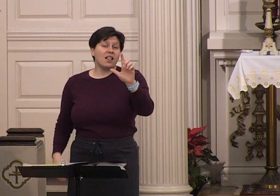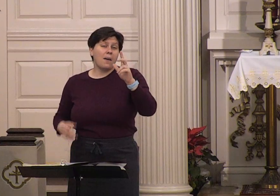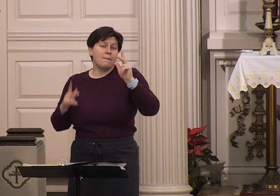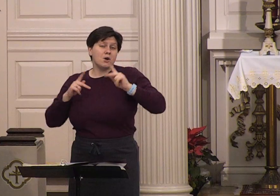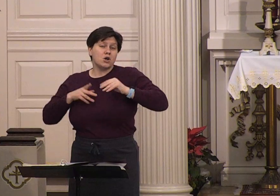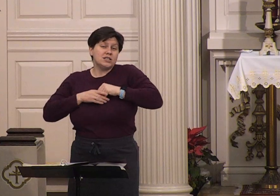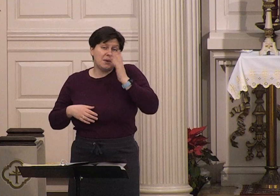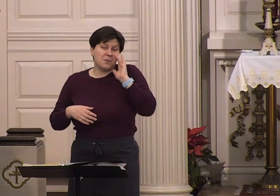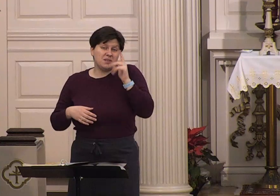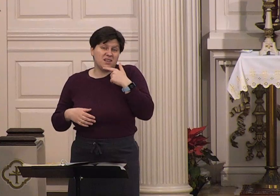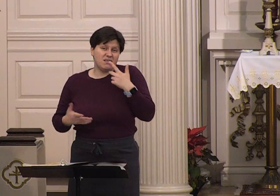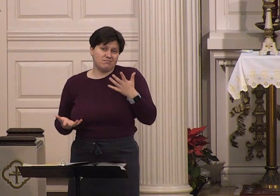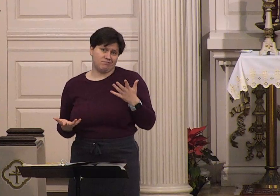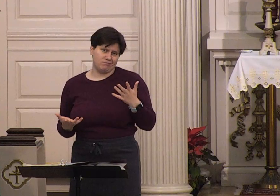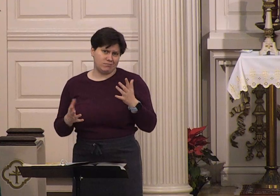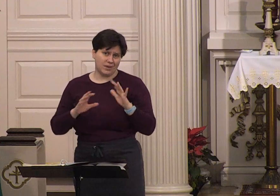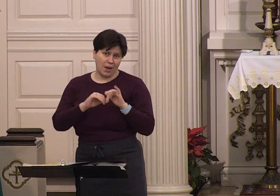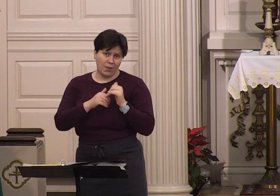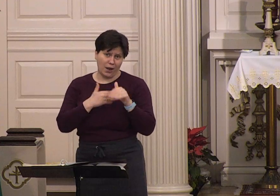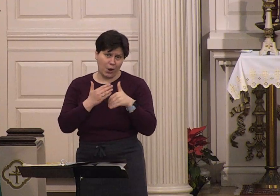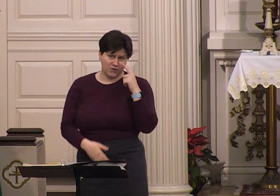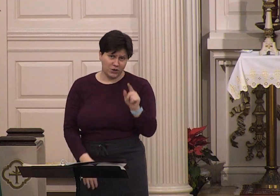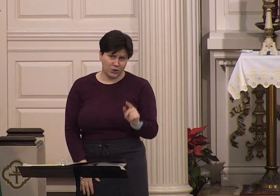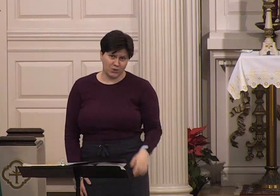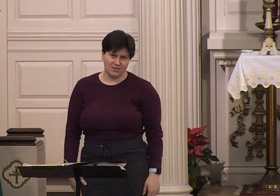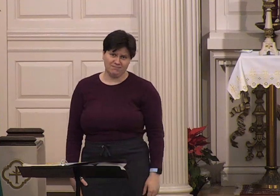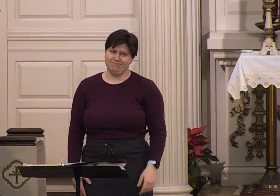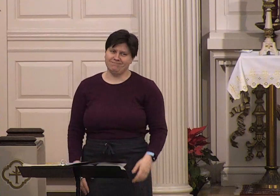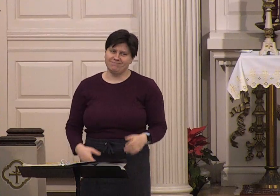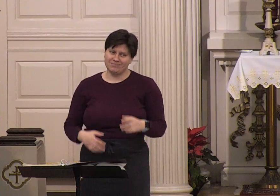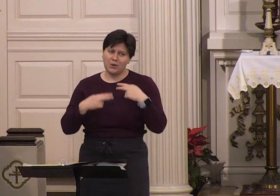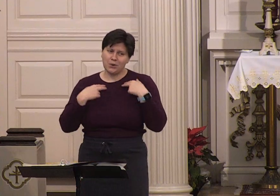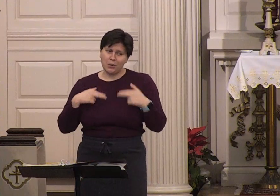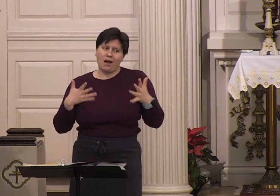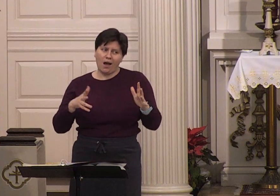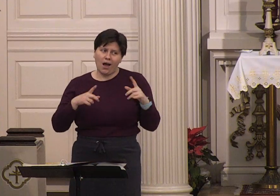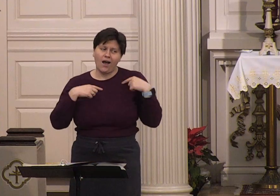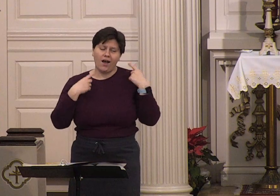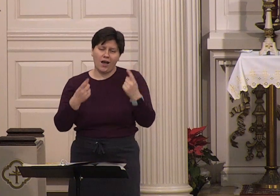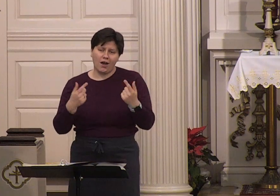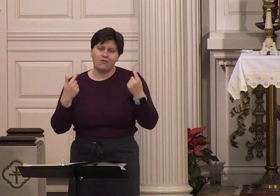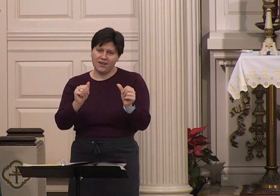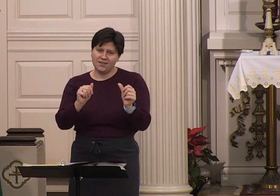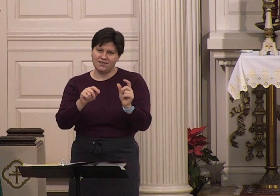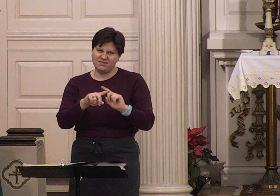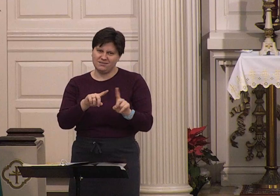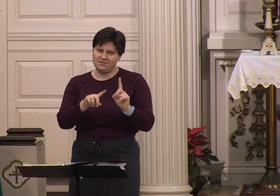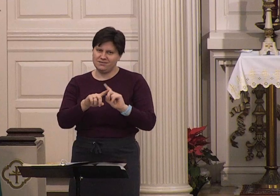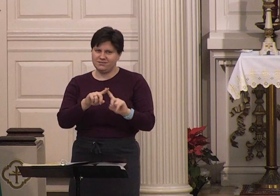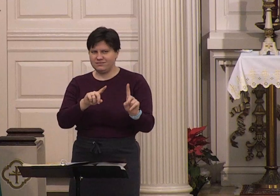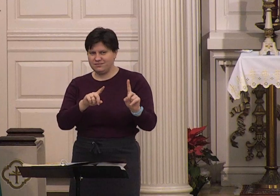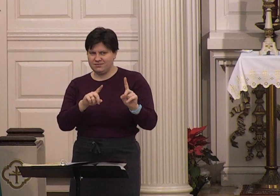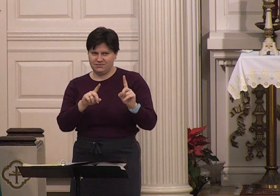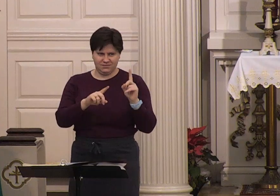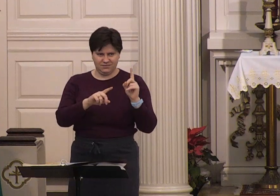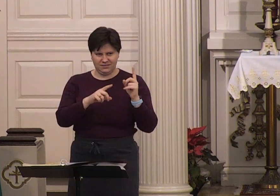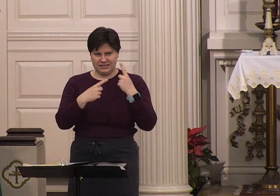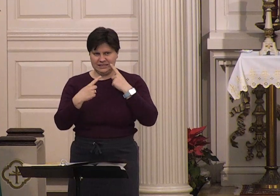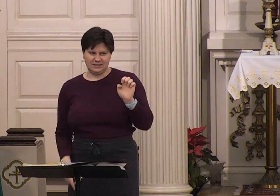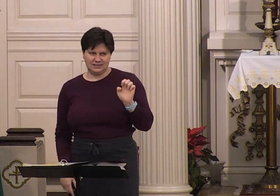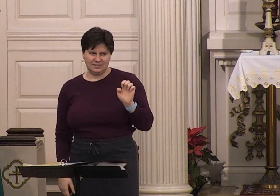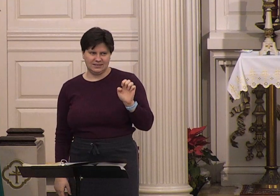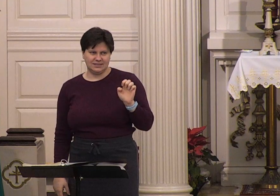for you? Human beings have tried it with varying degrees of success. But so